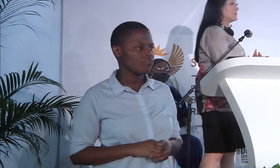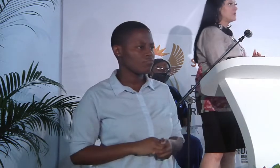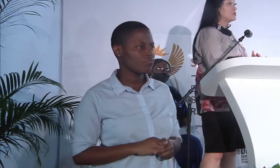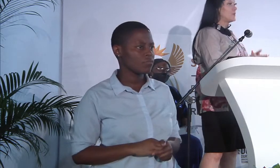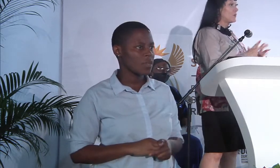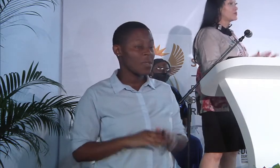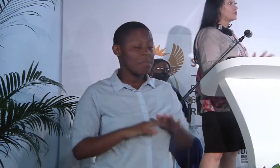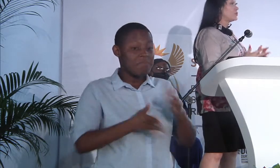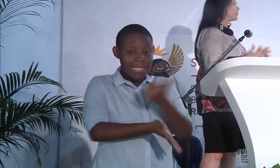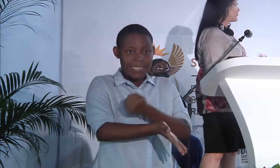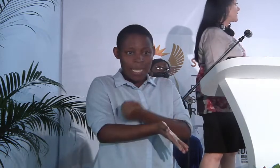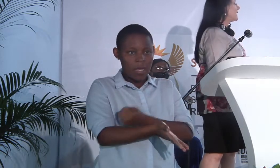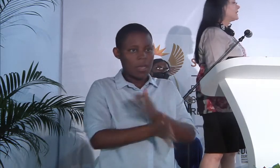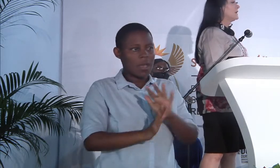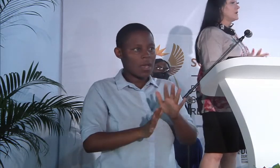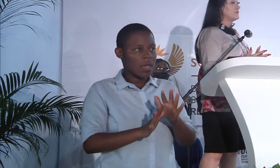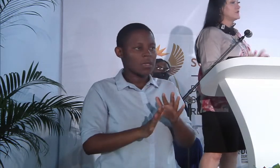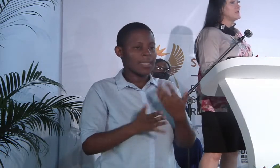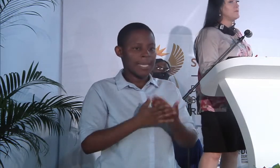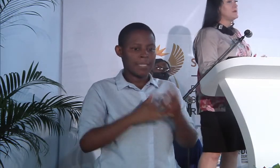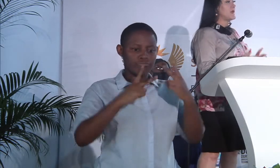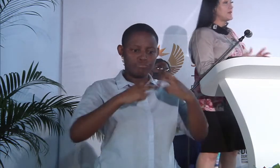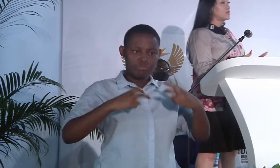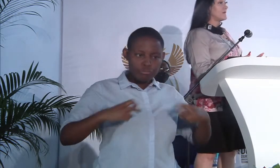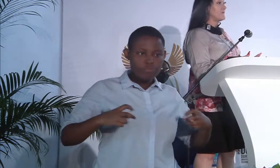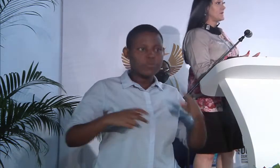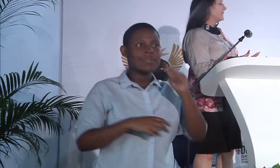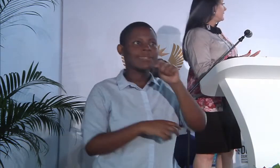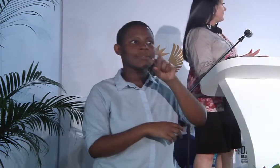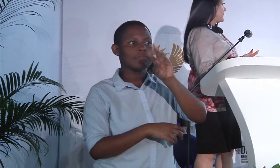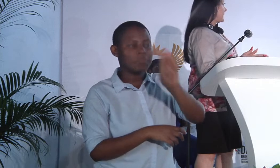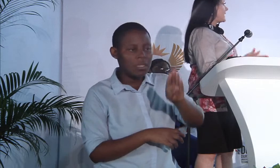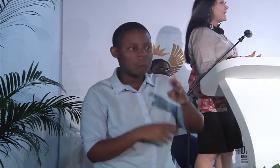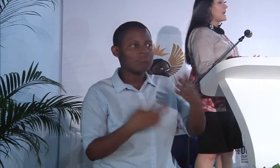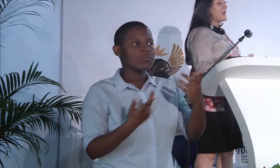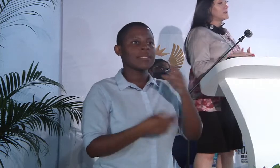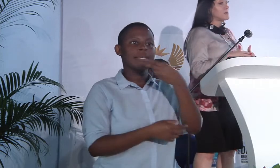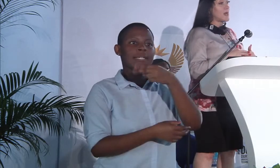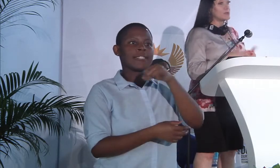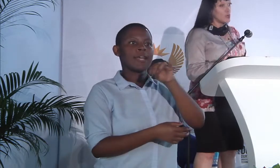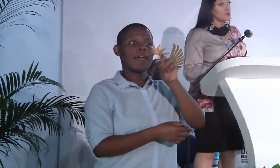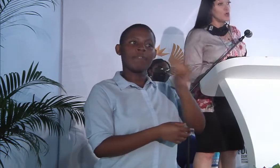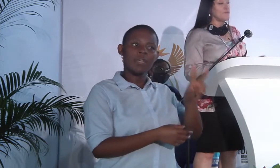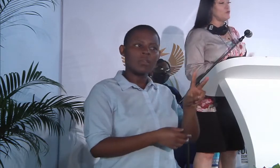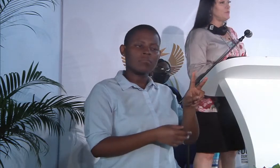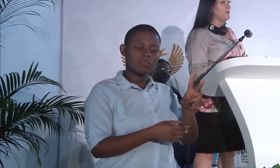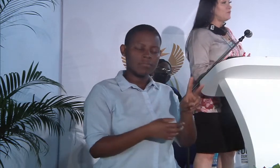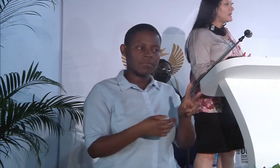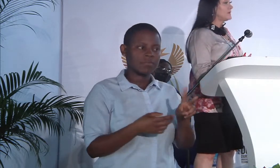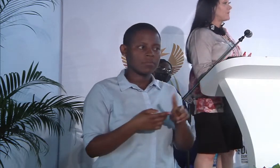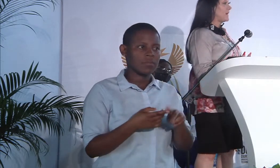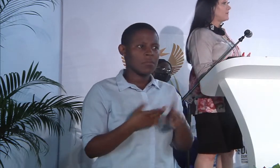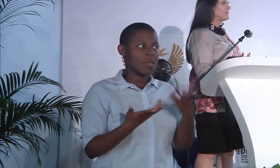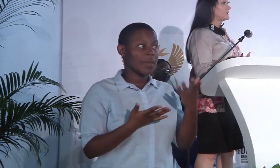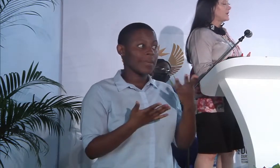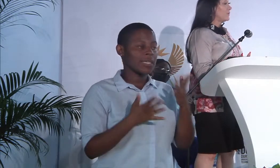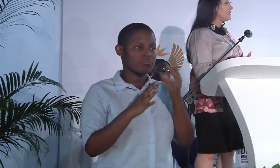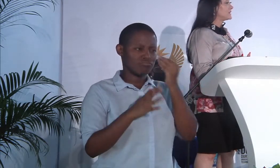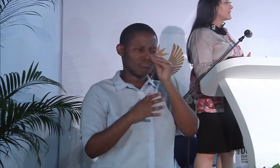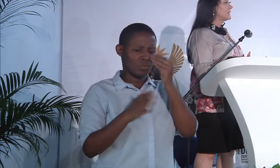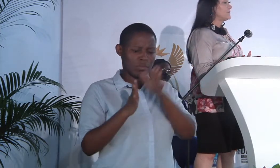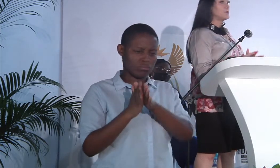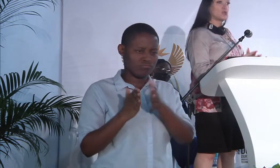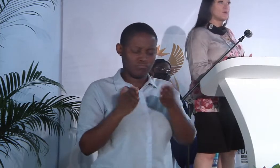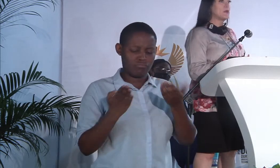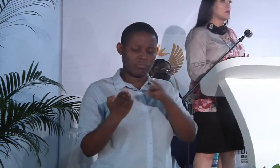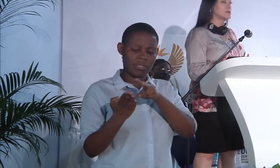substance abuse, we also do screening for TB, HIV care, and I don't know if you've been reading the papers